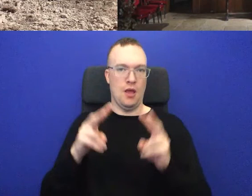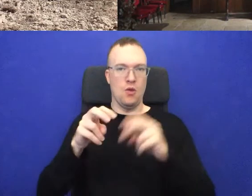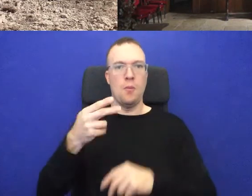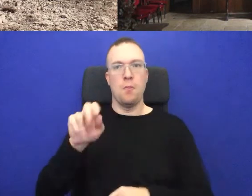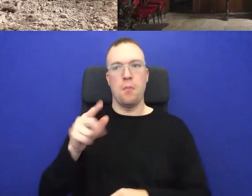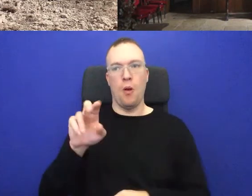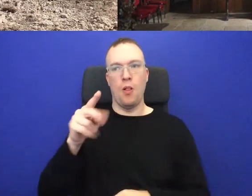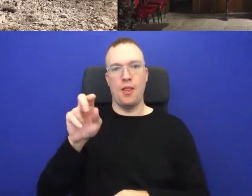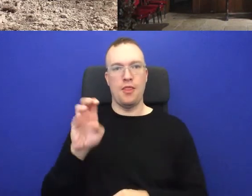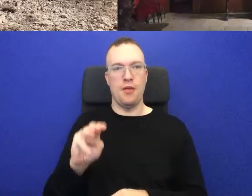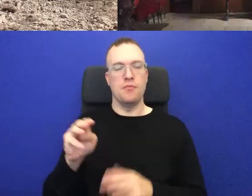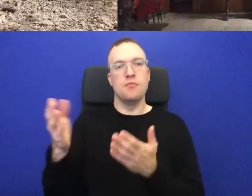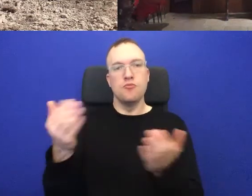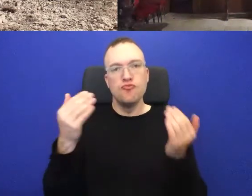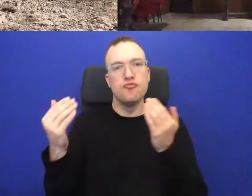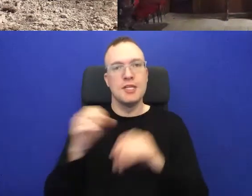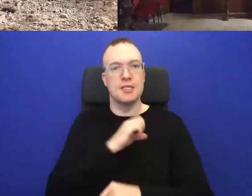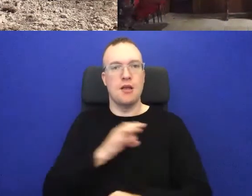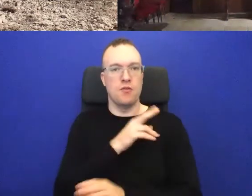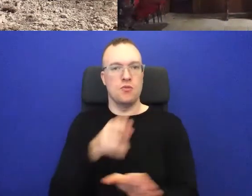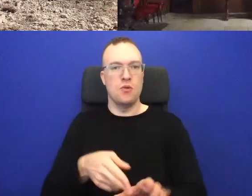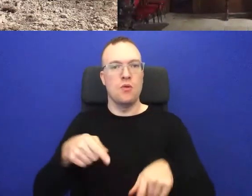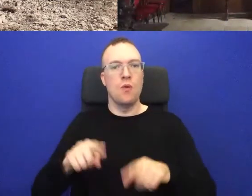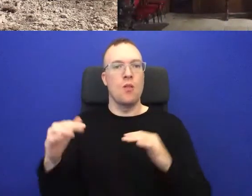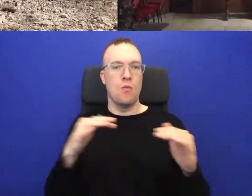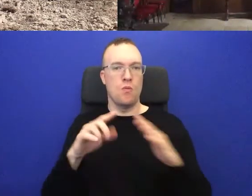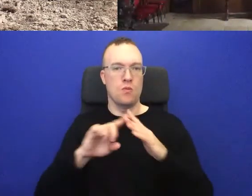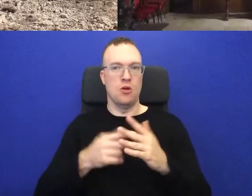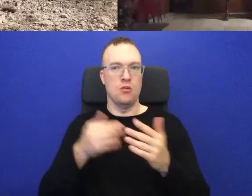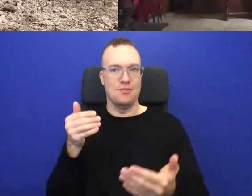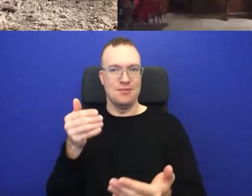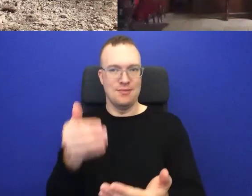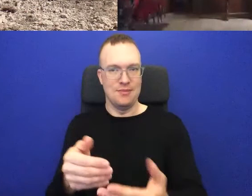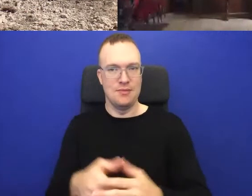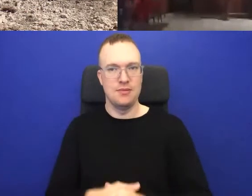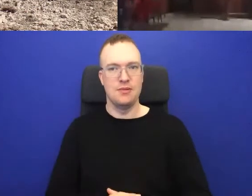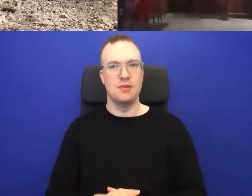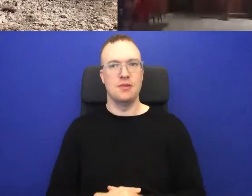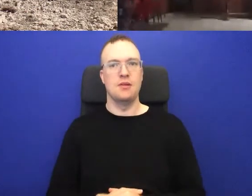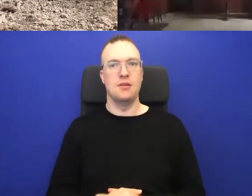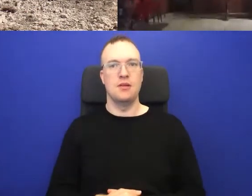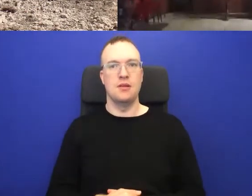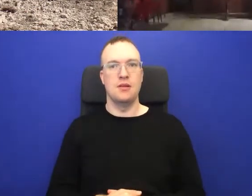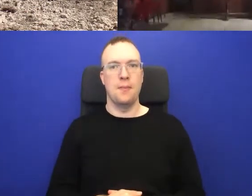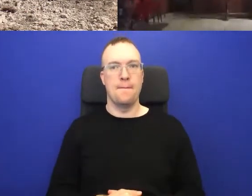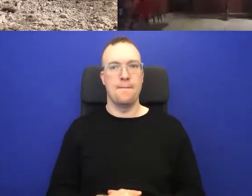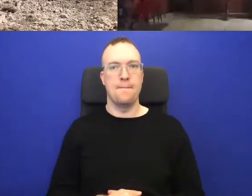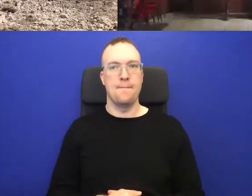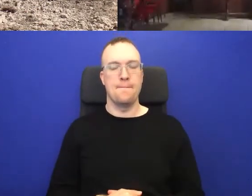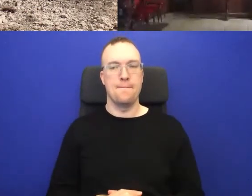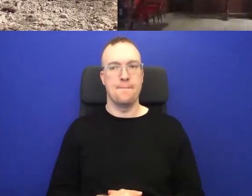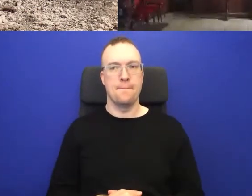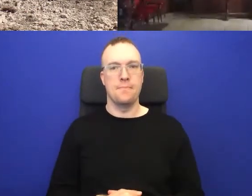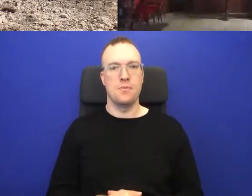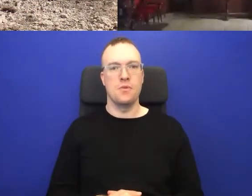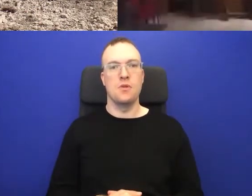up in the Territorial Army as the war began to get closer. It's more obvious we were going to war. Once the